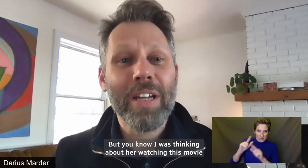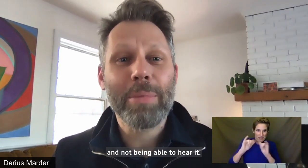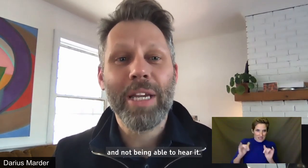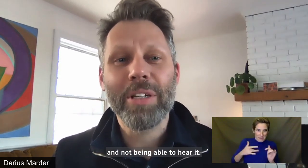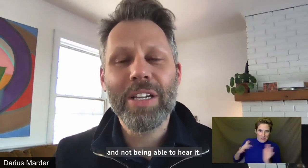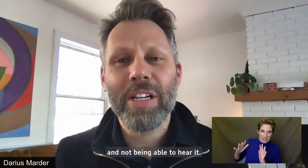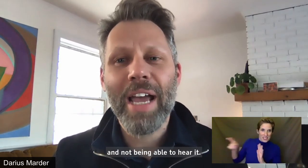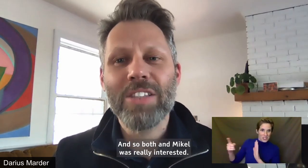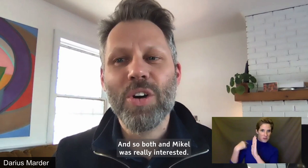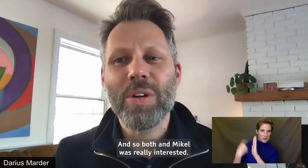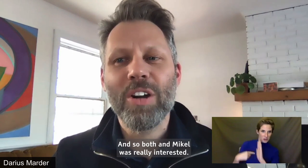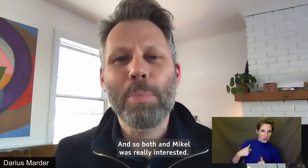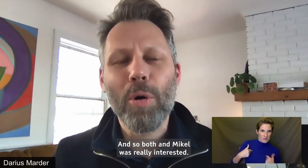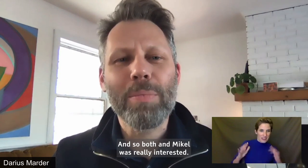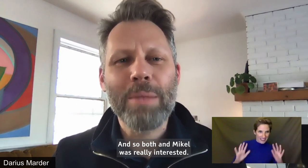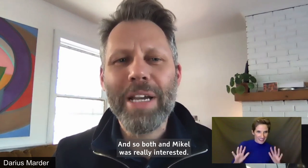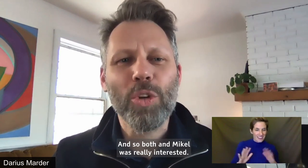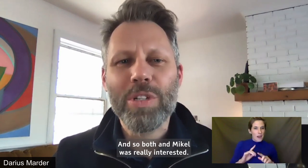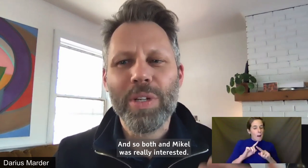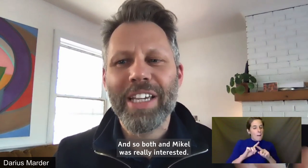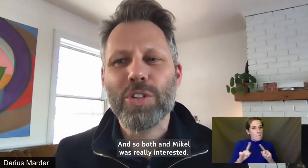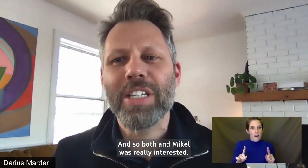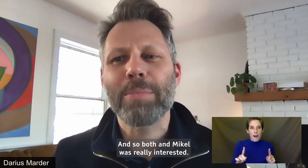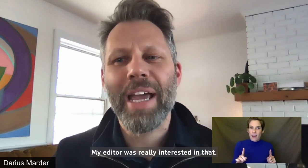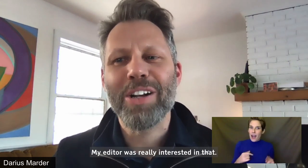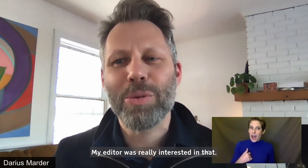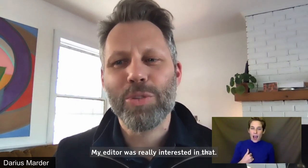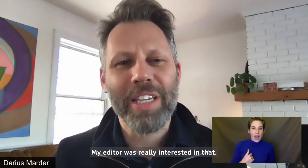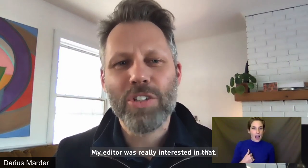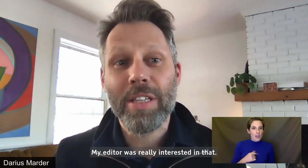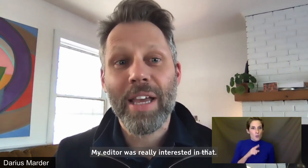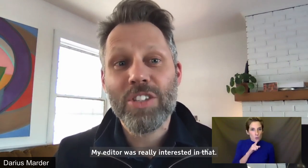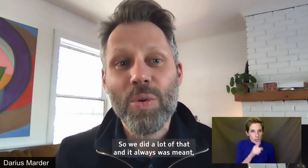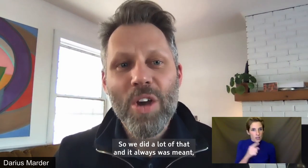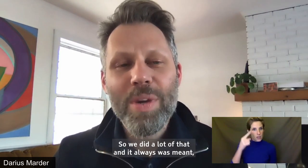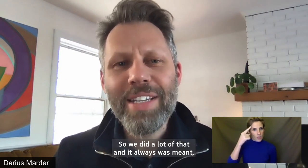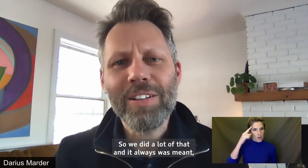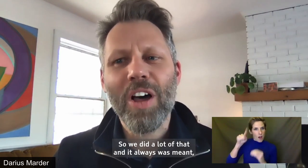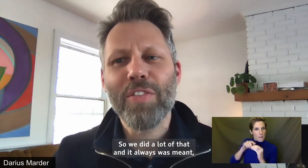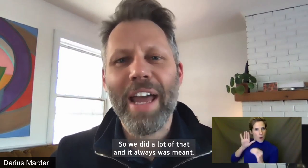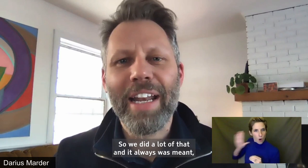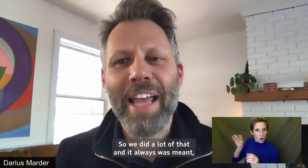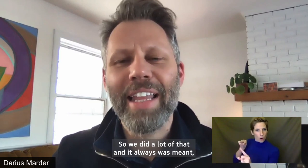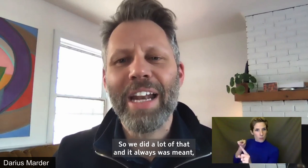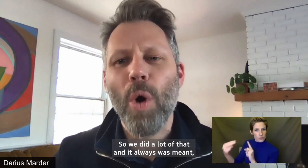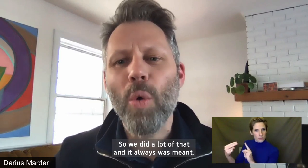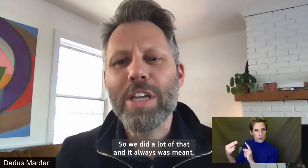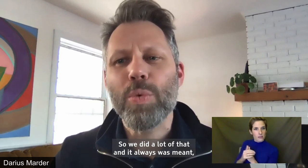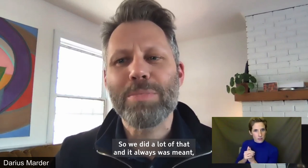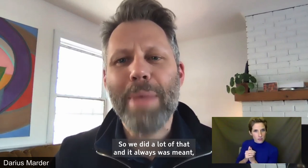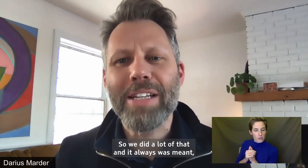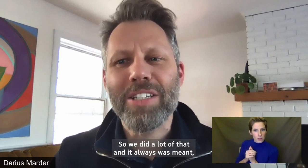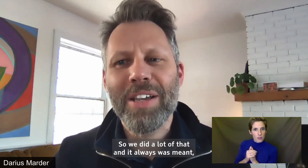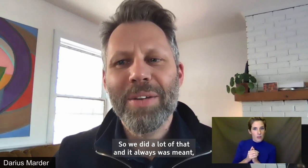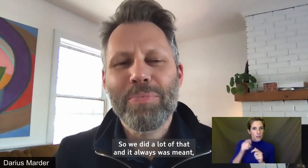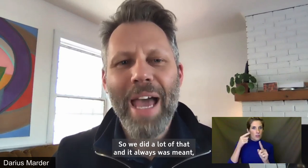this movie and not being able to hear it. And so, you know, both, and Mikkel was really interested. My editor was really interested in that. So we did a lot of that, and it always